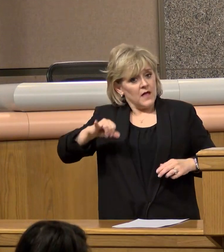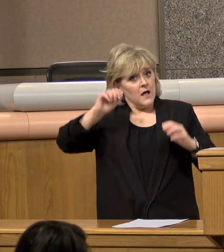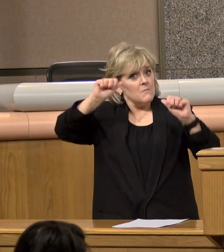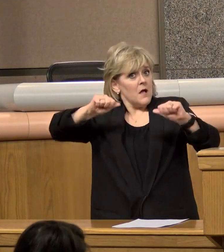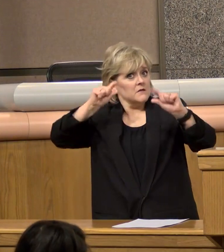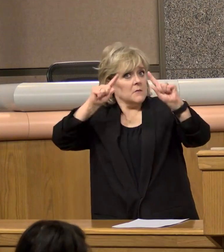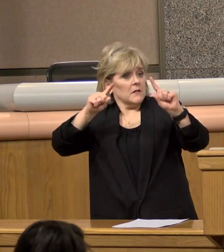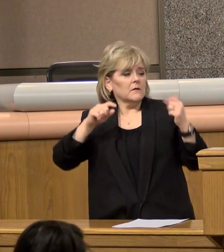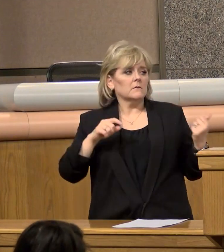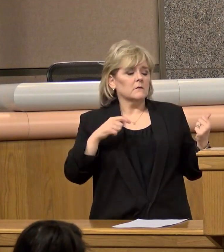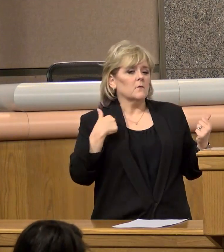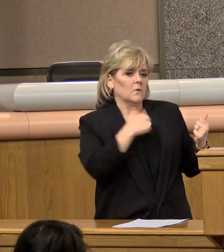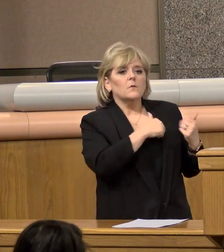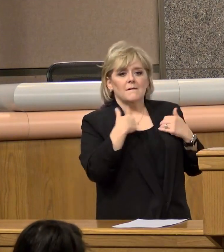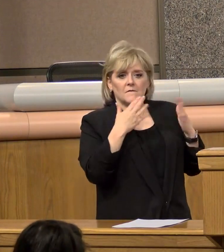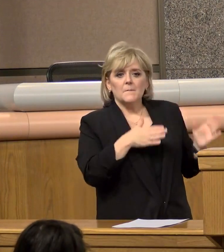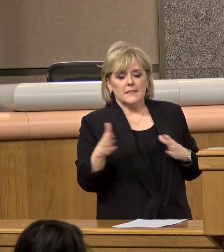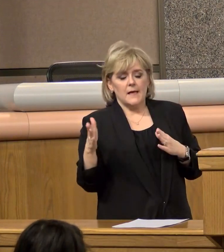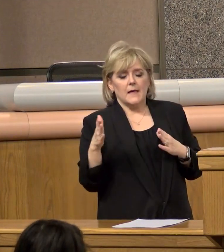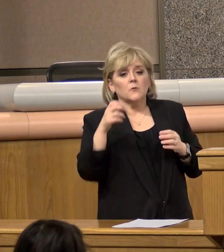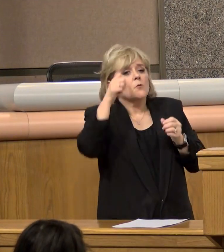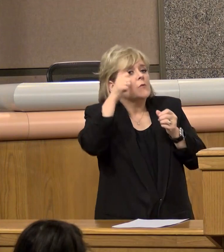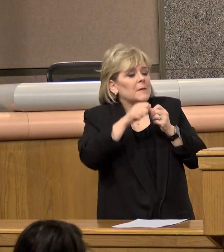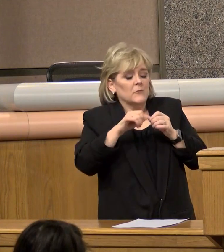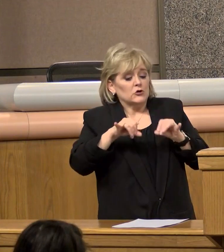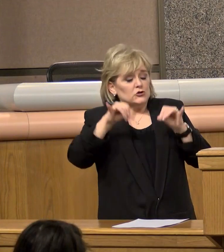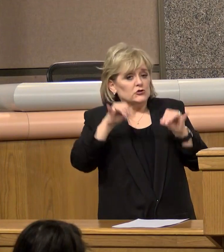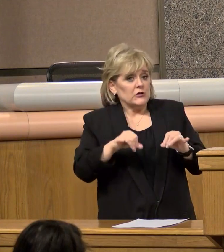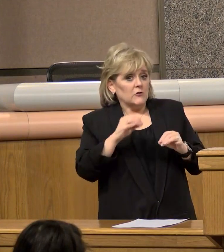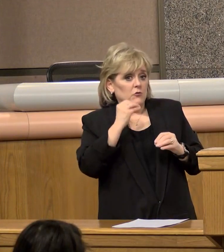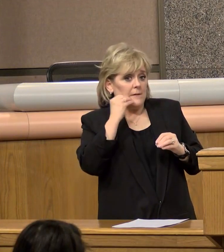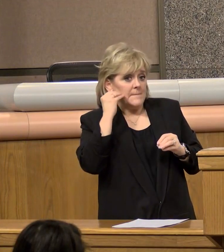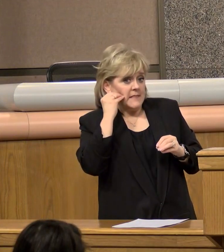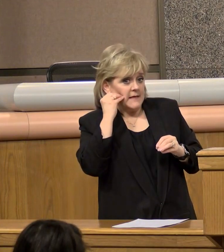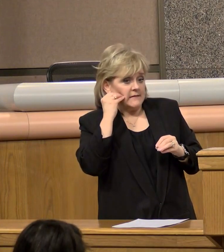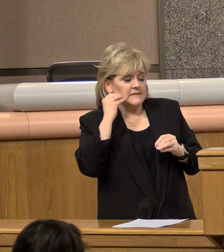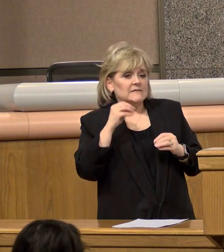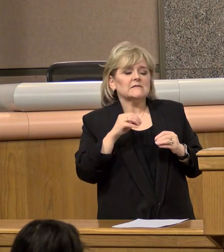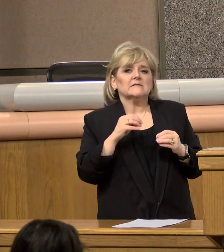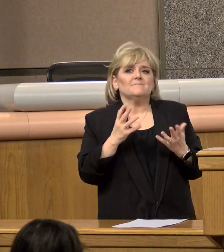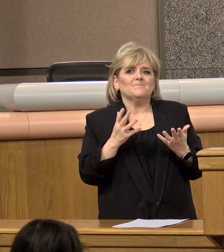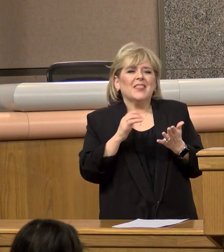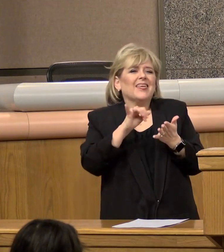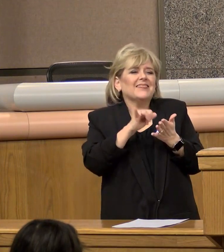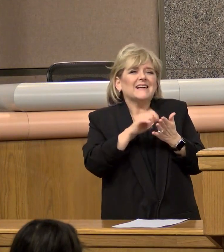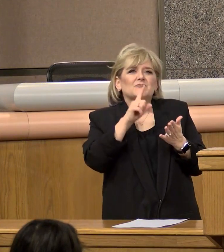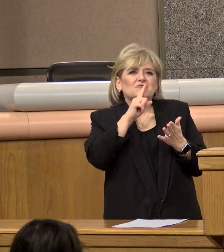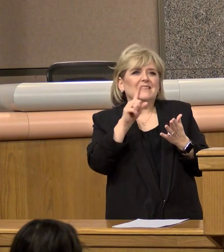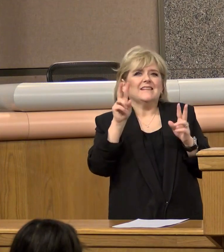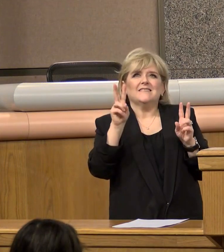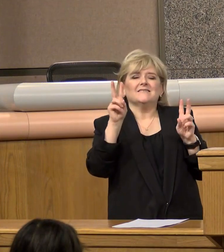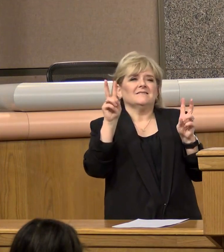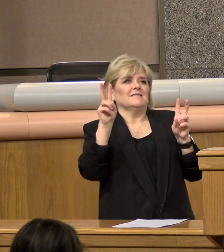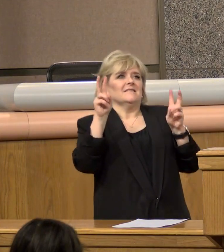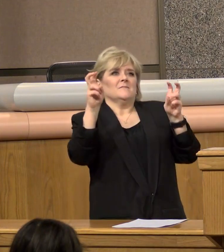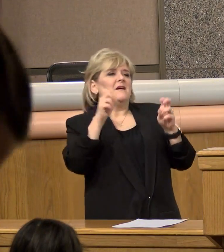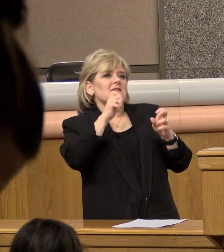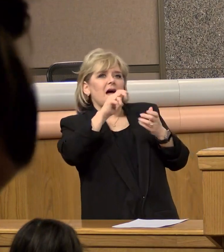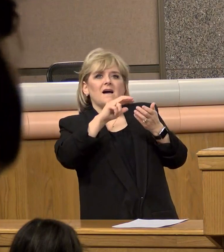We certainly have a plan. Remember that shelter in place would still, it's a hypothetical. We've not really,